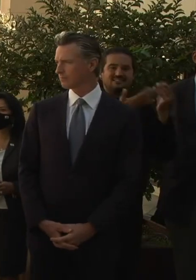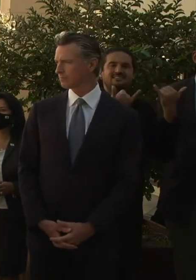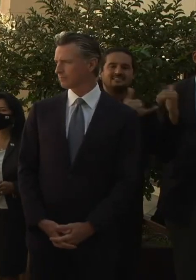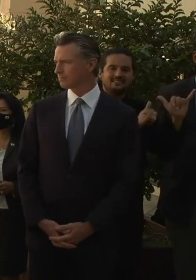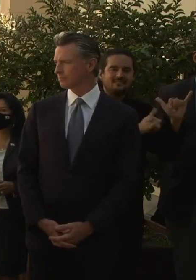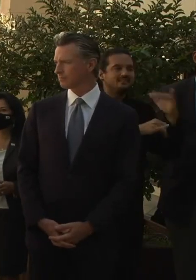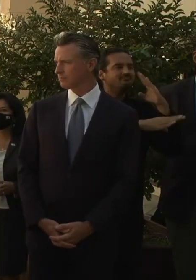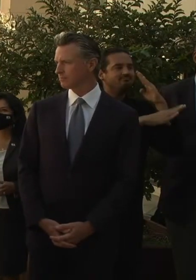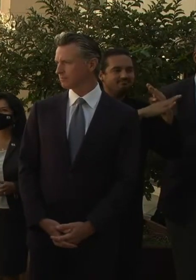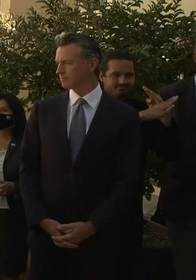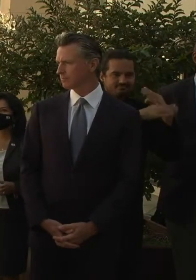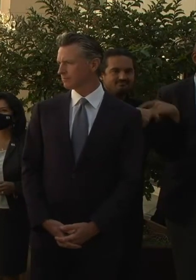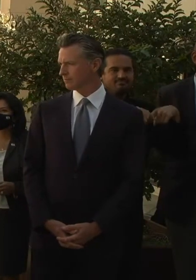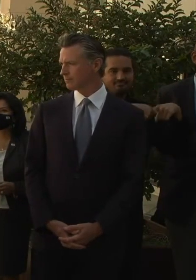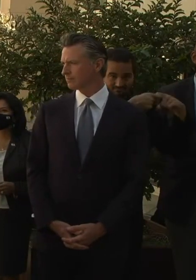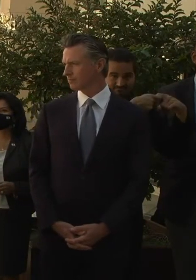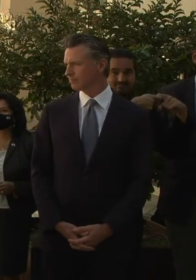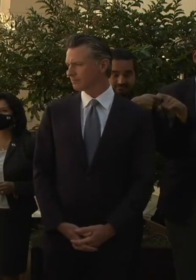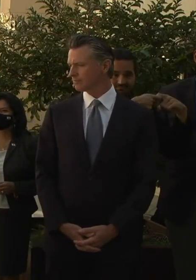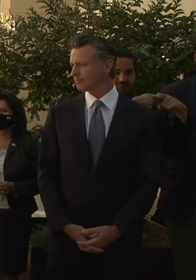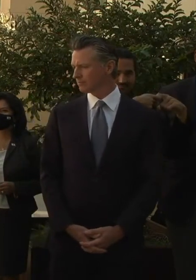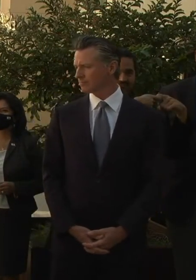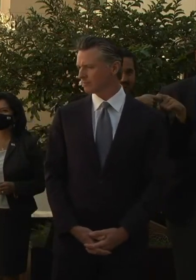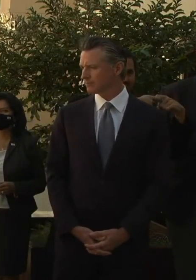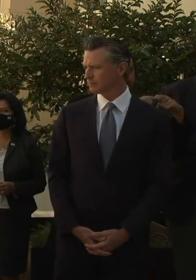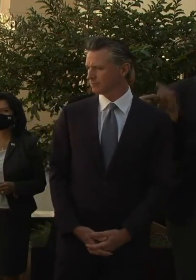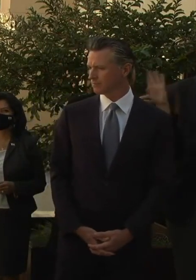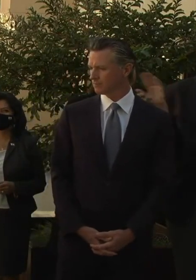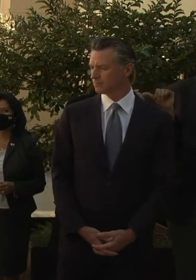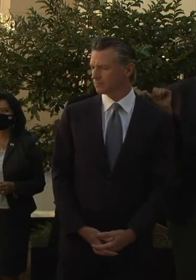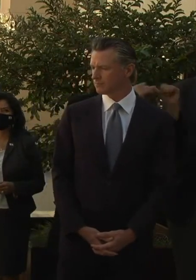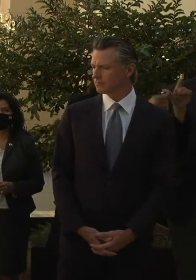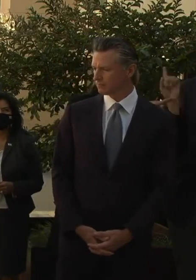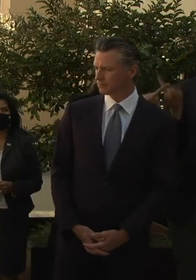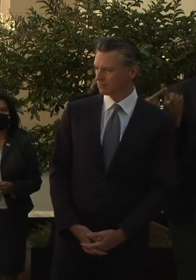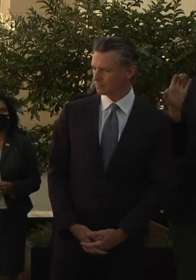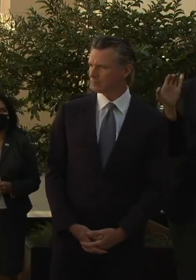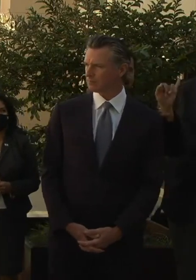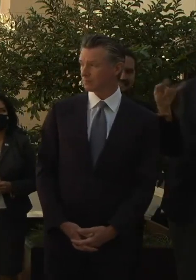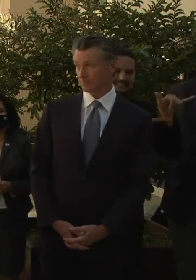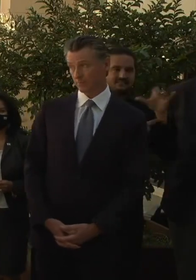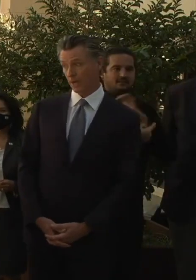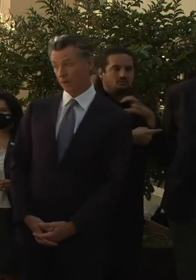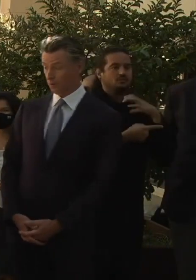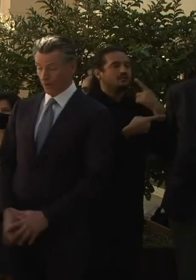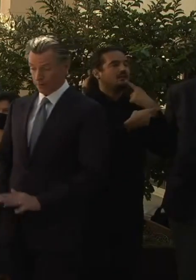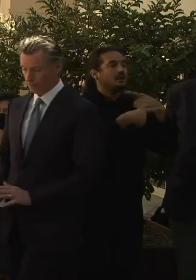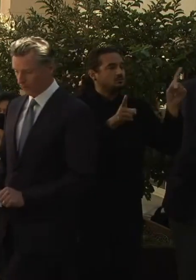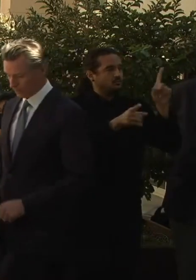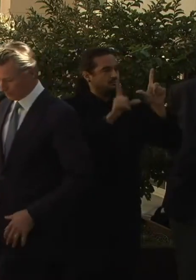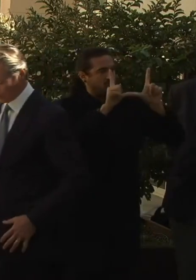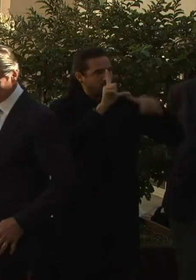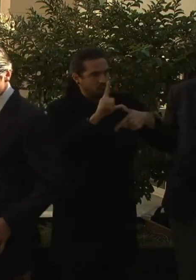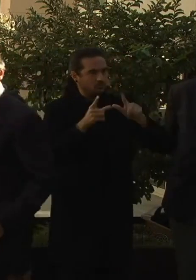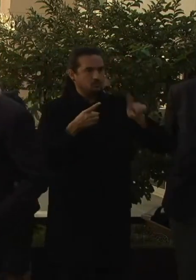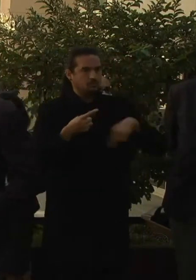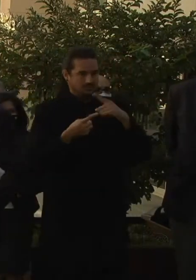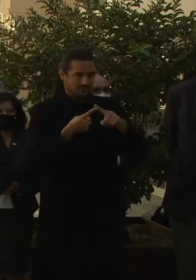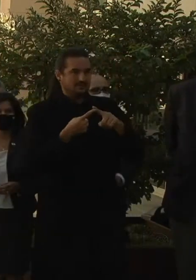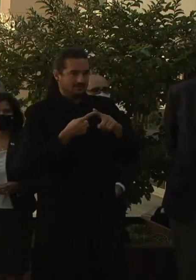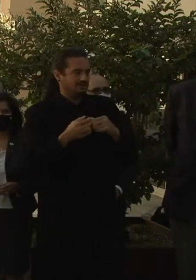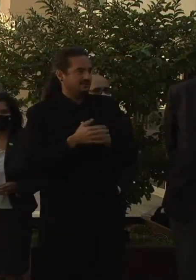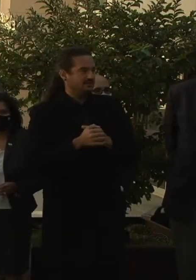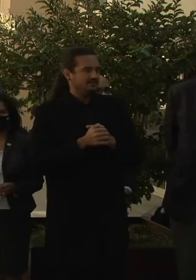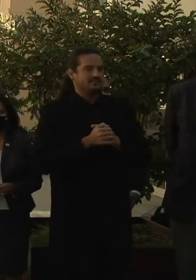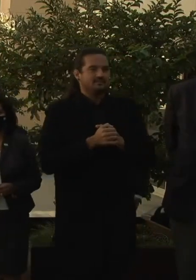continue until the Oakland City Council declares an end to the local health emergency. Just thank you for letting me clarify that. No.